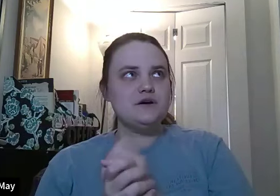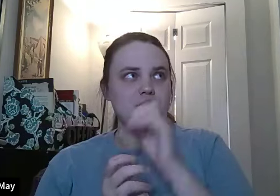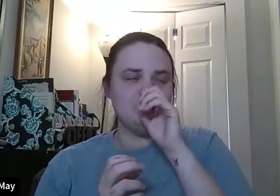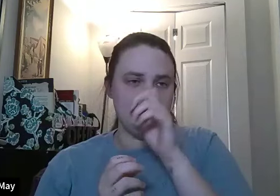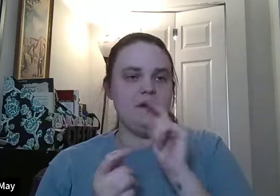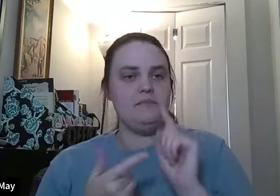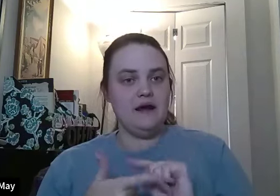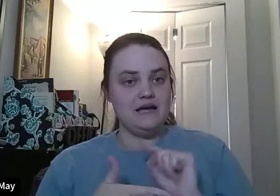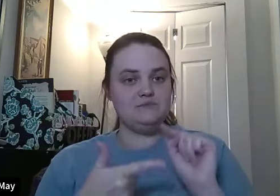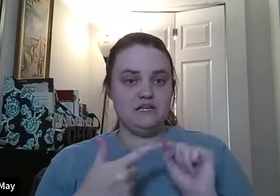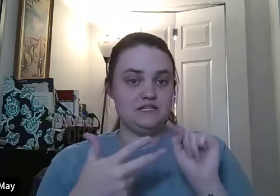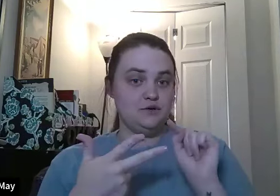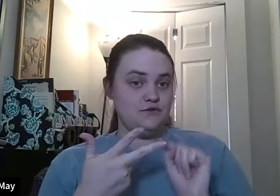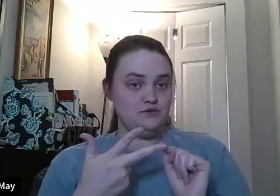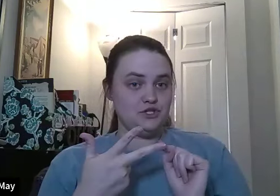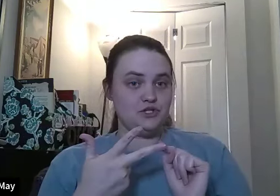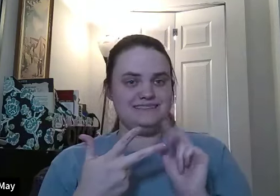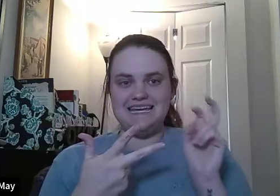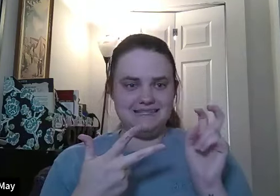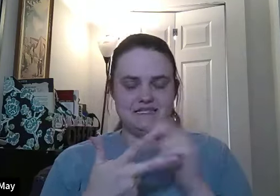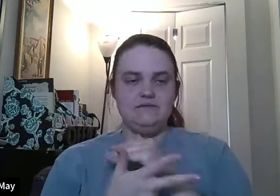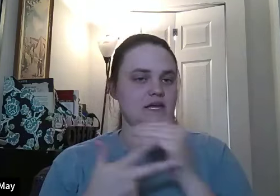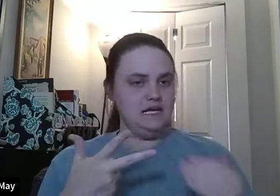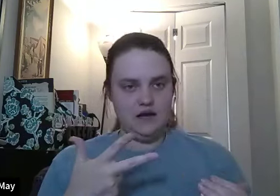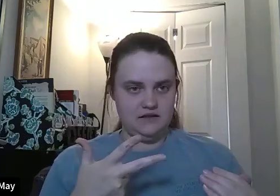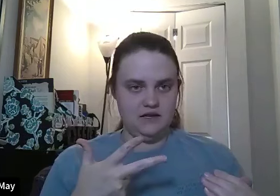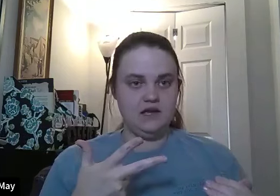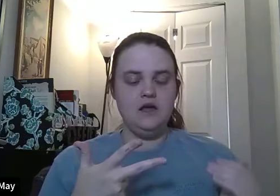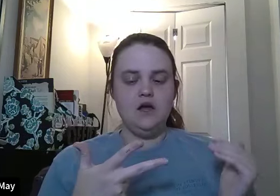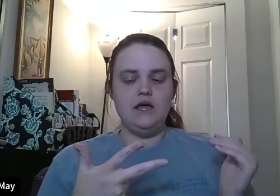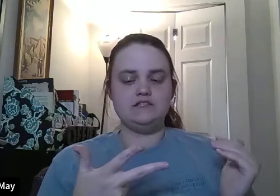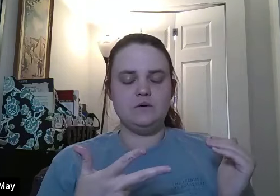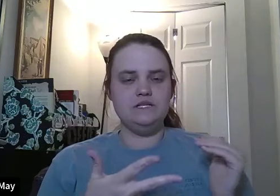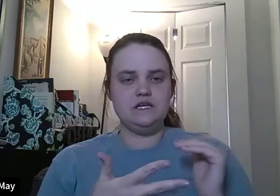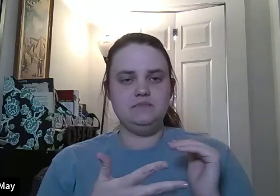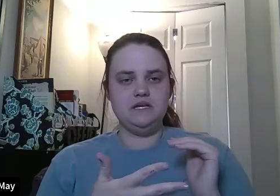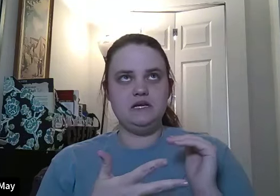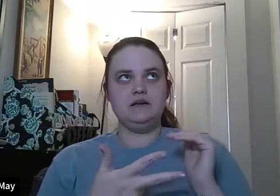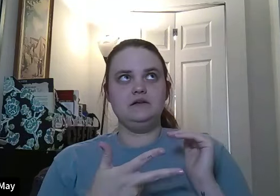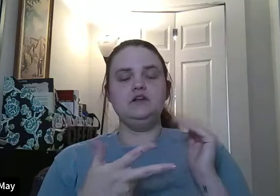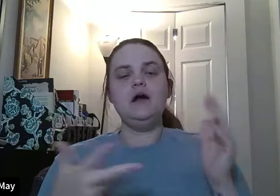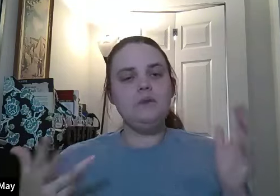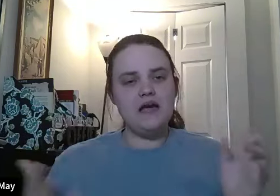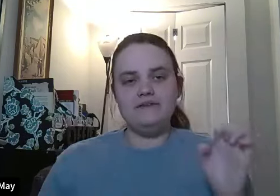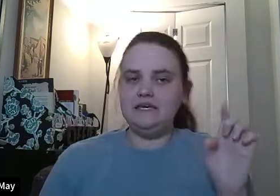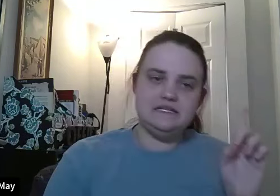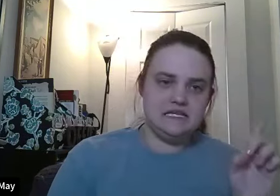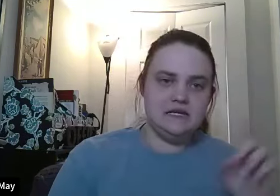So when talking about past, present, or future tense of any kind of thing, it's always going to be, you know how we have ed